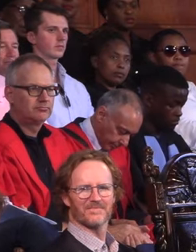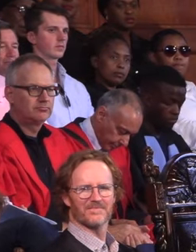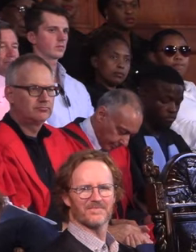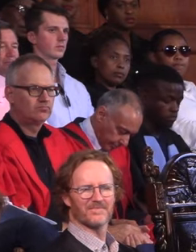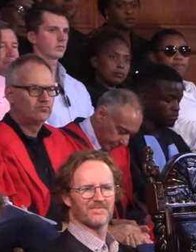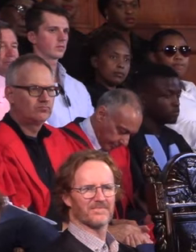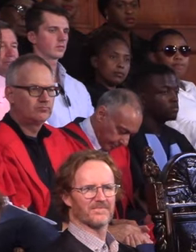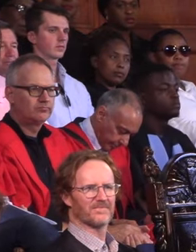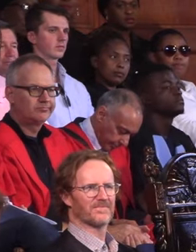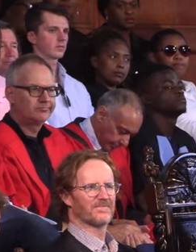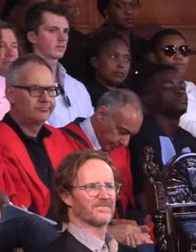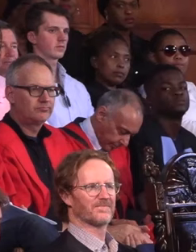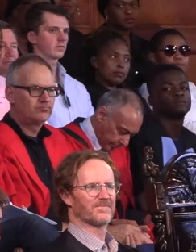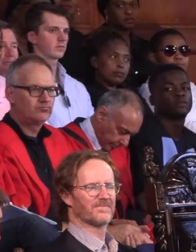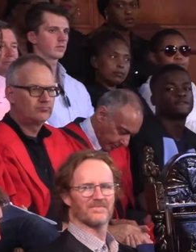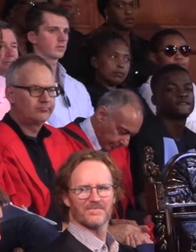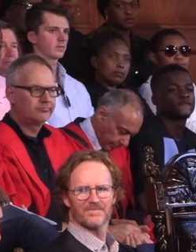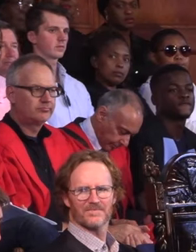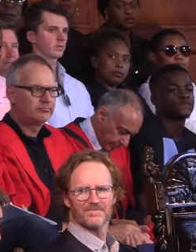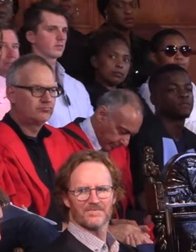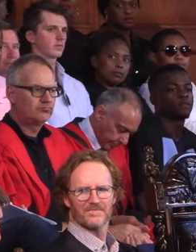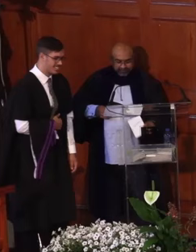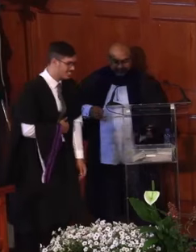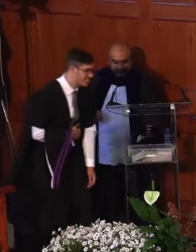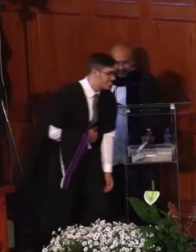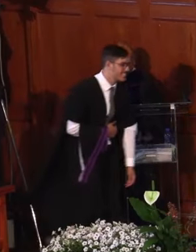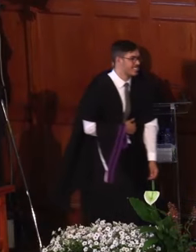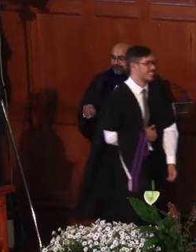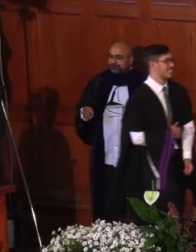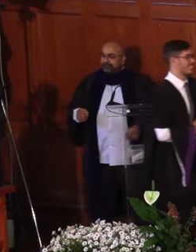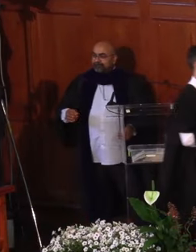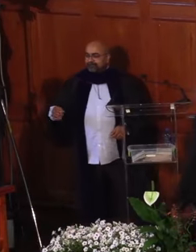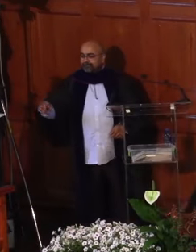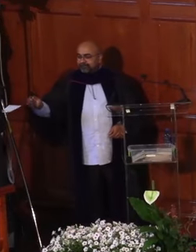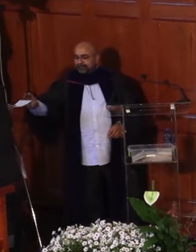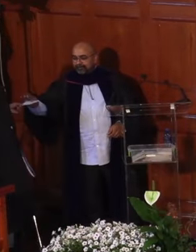For the degree of Bachelor of Science Honours, Francois Dutoy.